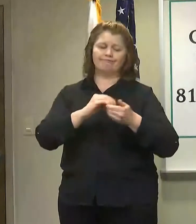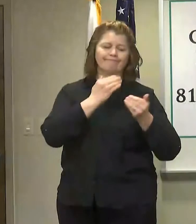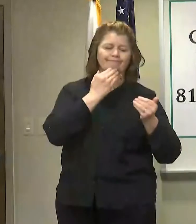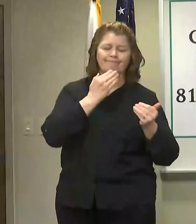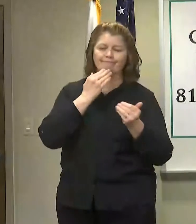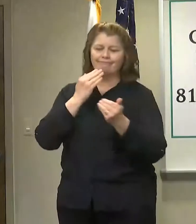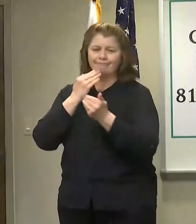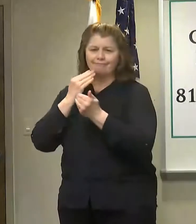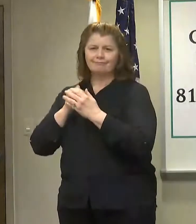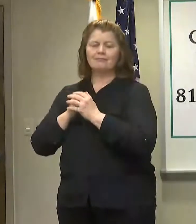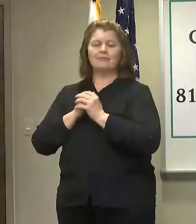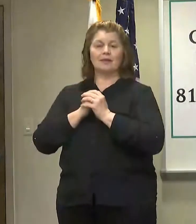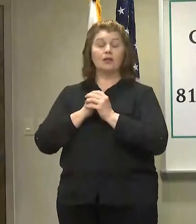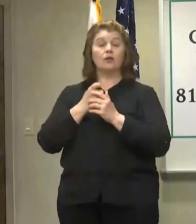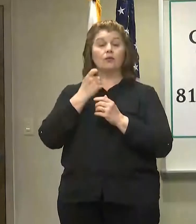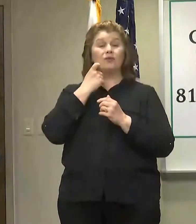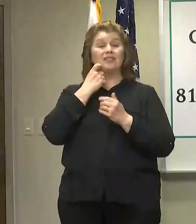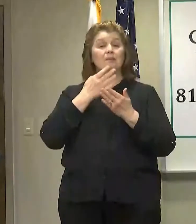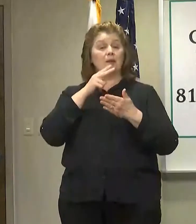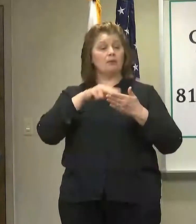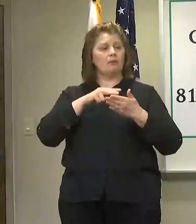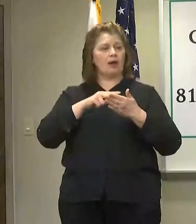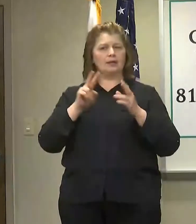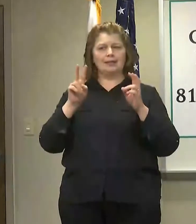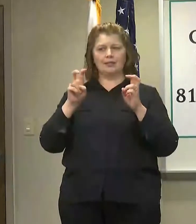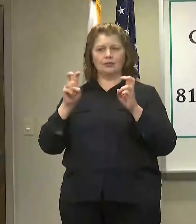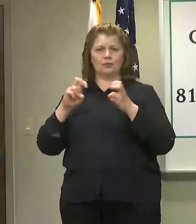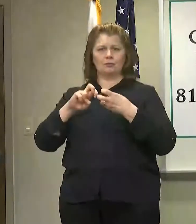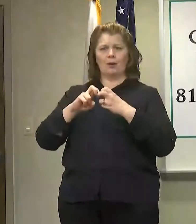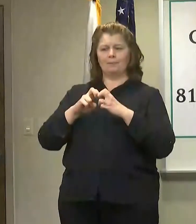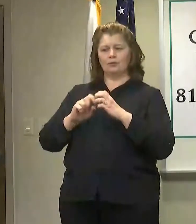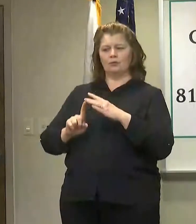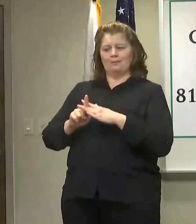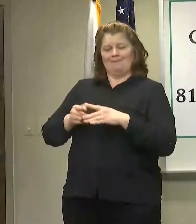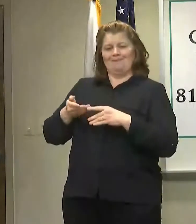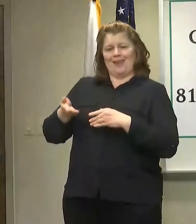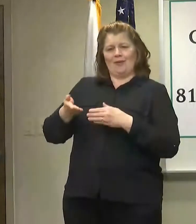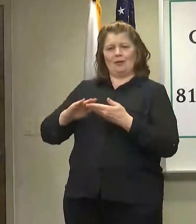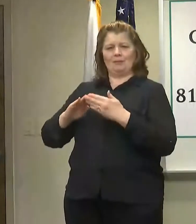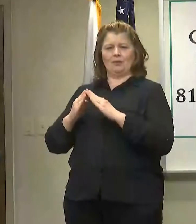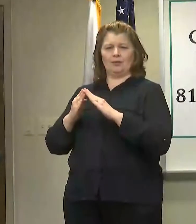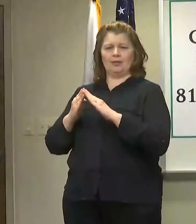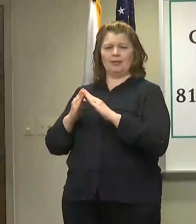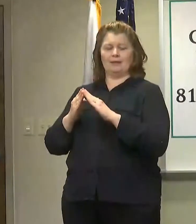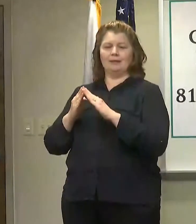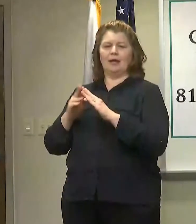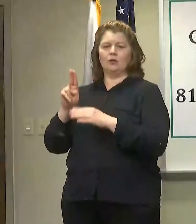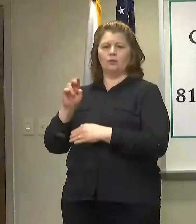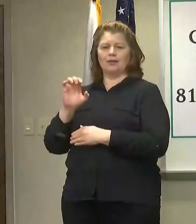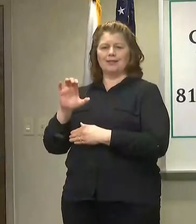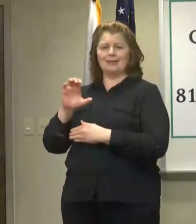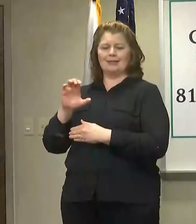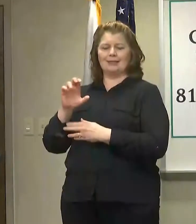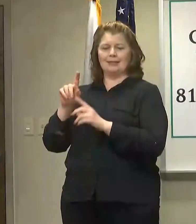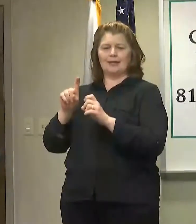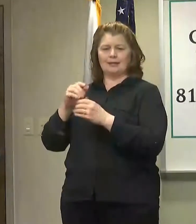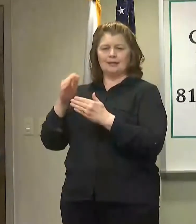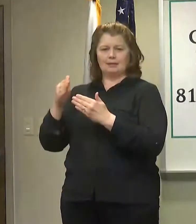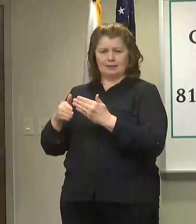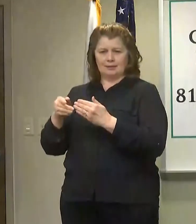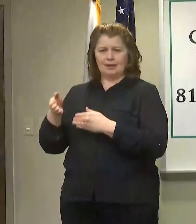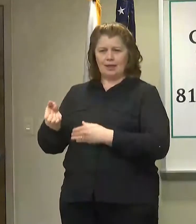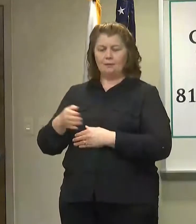may have heard or read about some issues that we had at the community-based testing site at the University of Illinois College Health Science campus.